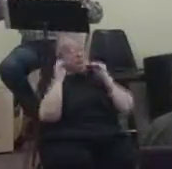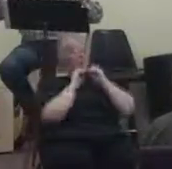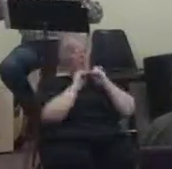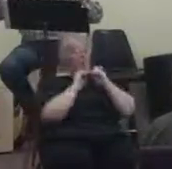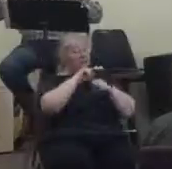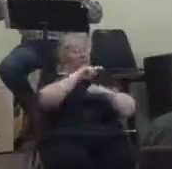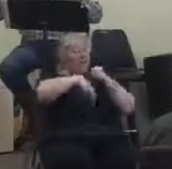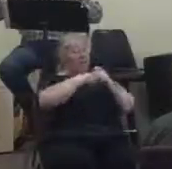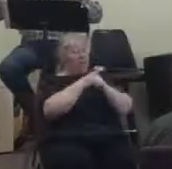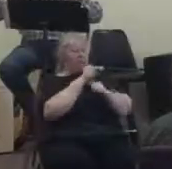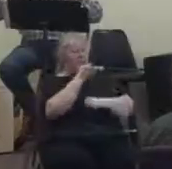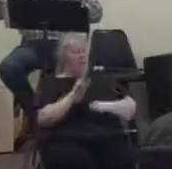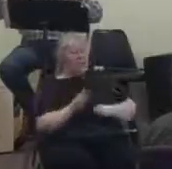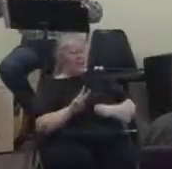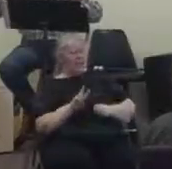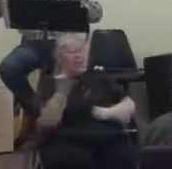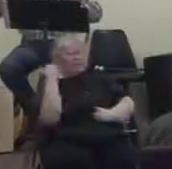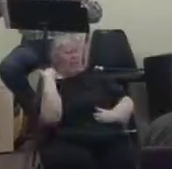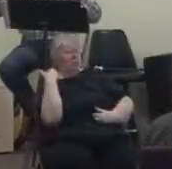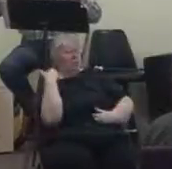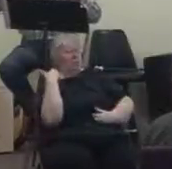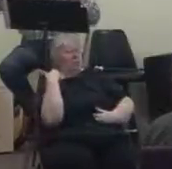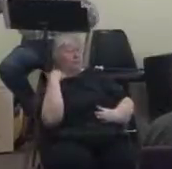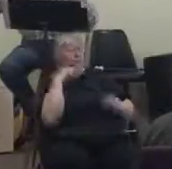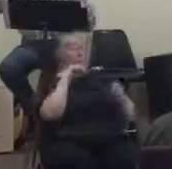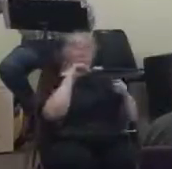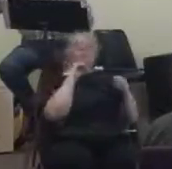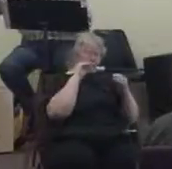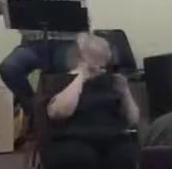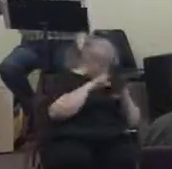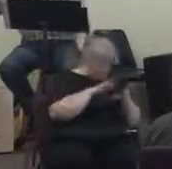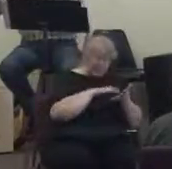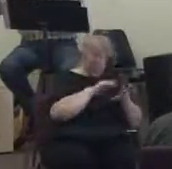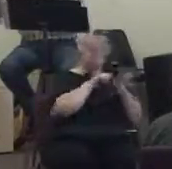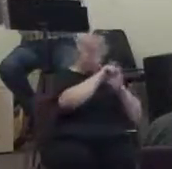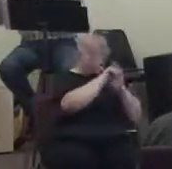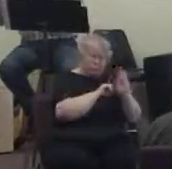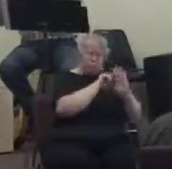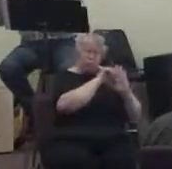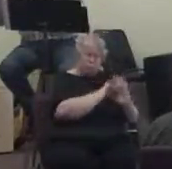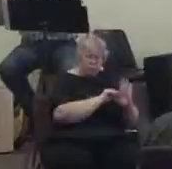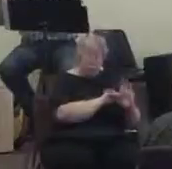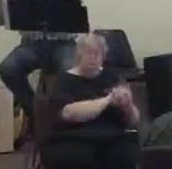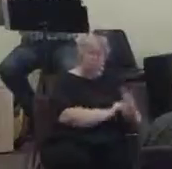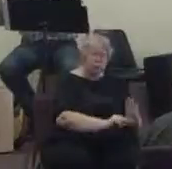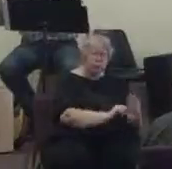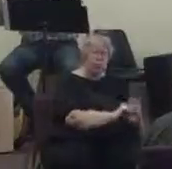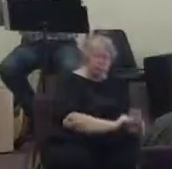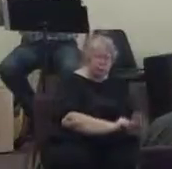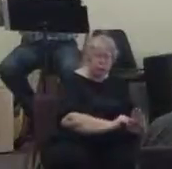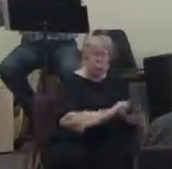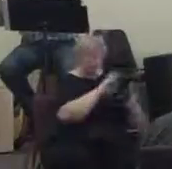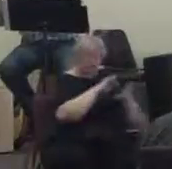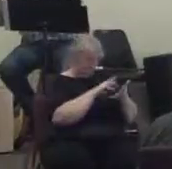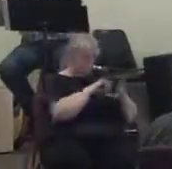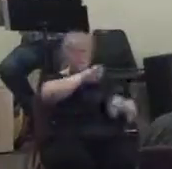we started in John. Verse by verse, word by word, we have studied the book of